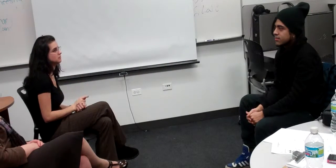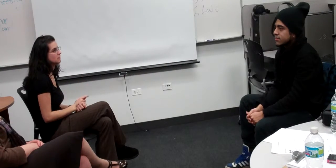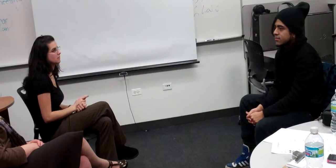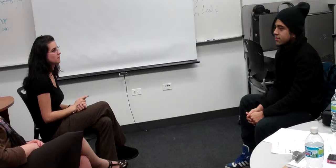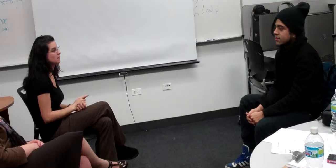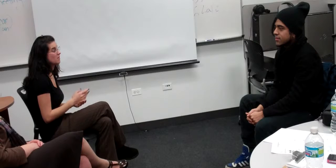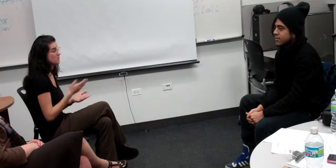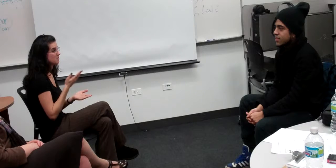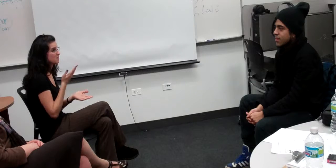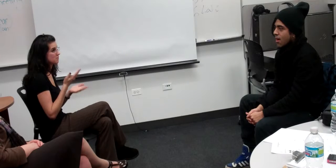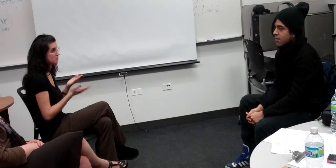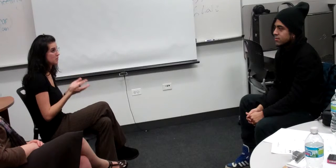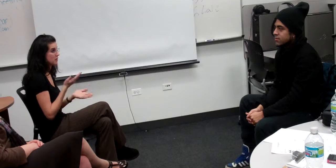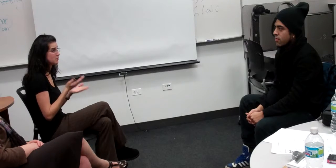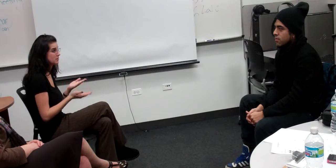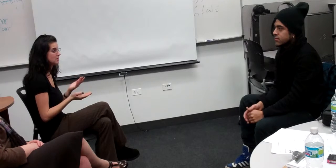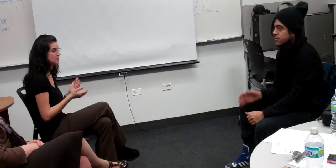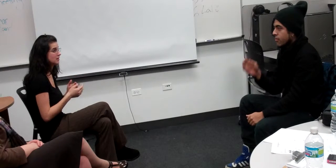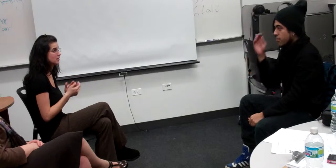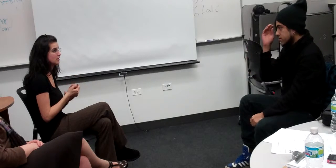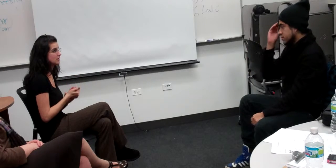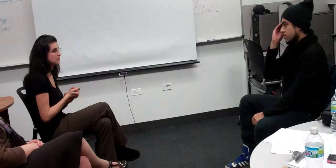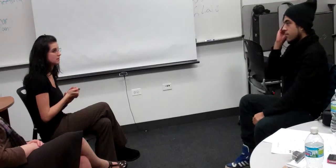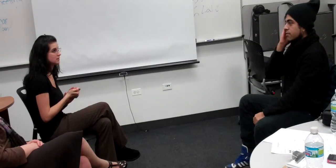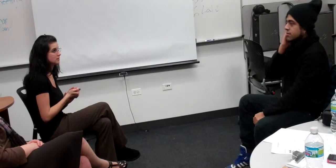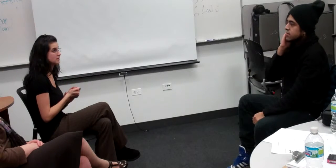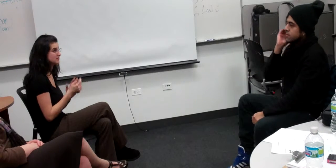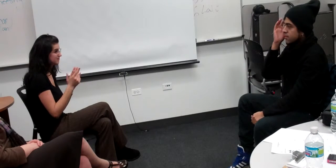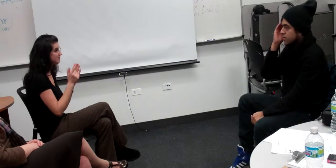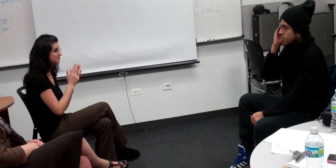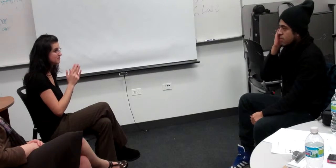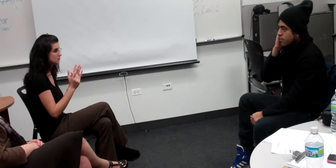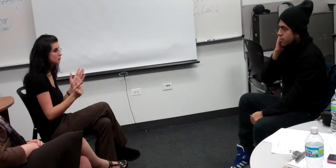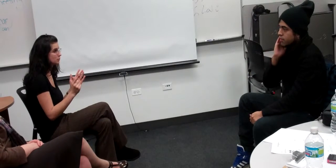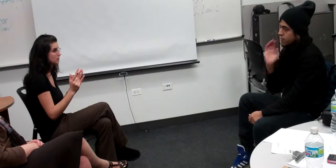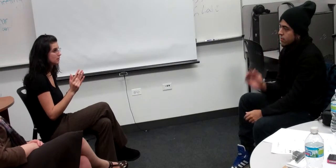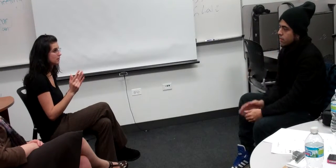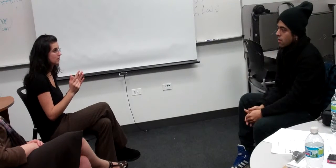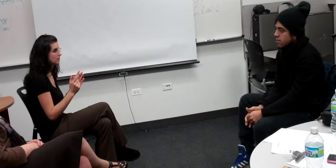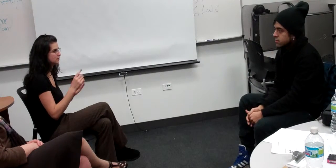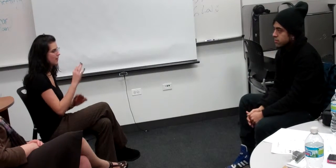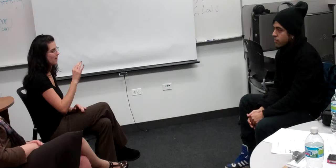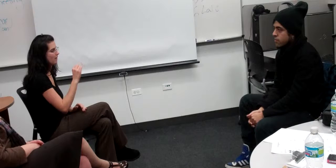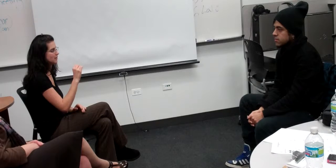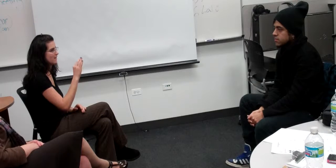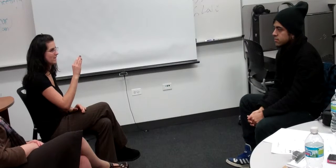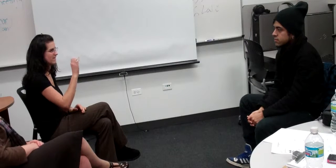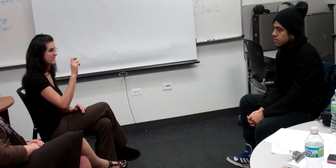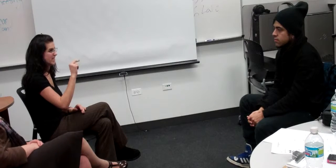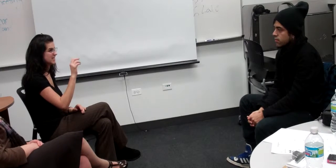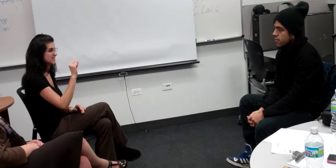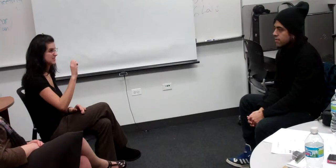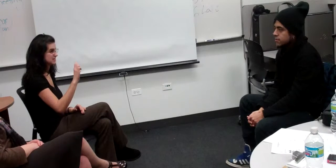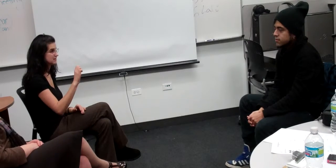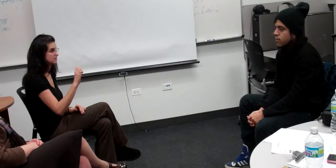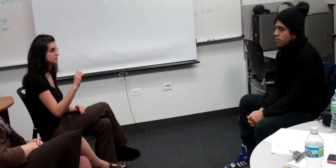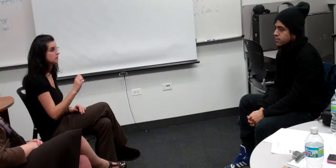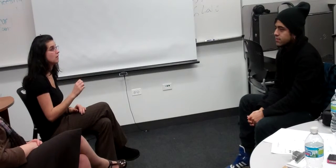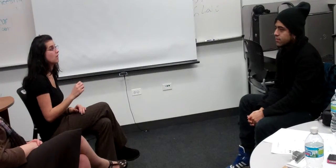probably along the lines of criminal offense. And so I think that you and I should probably go together and